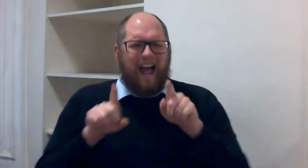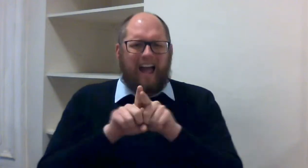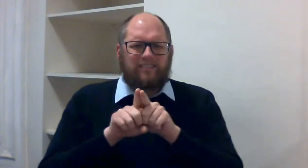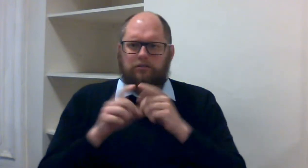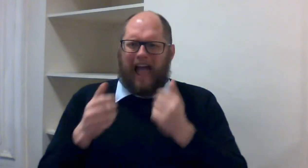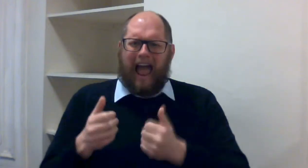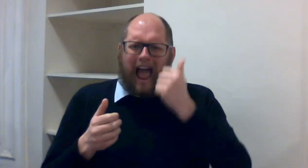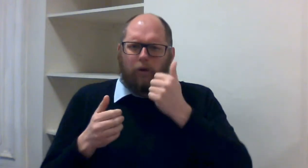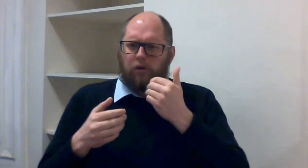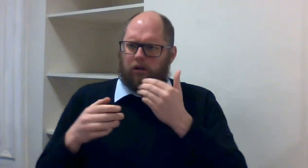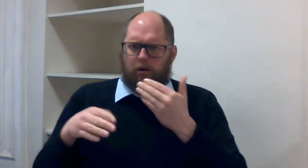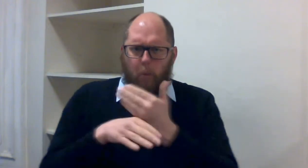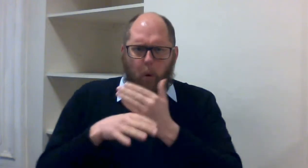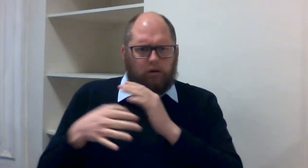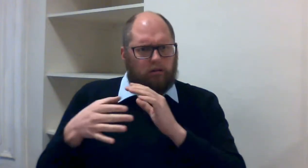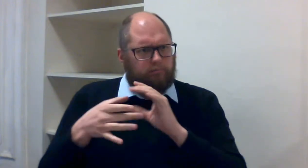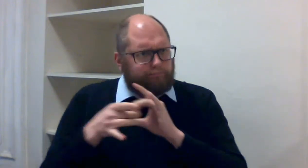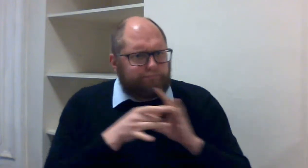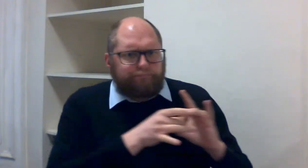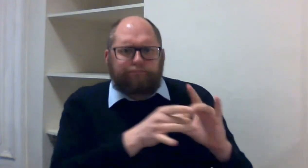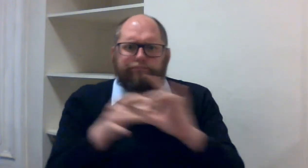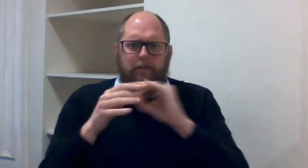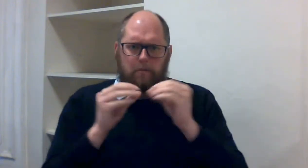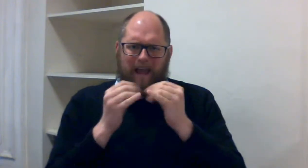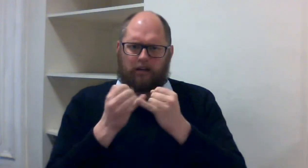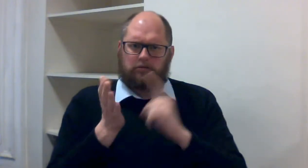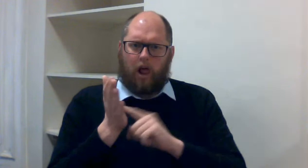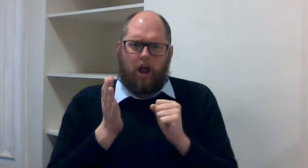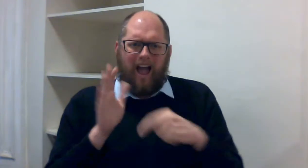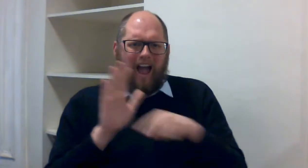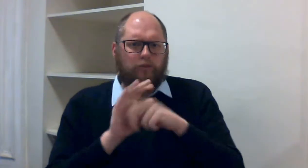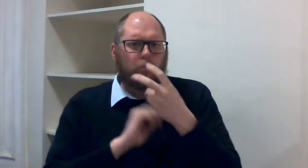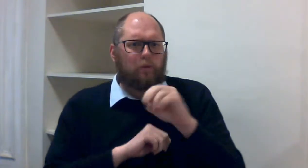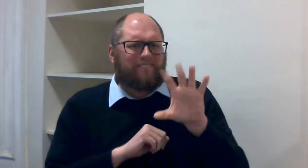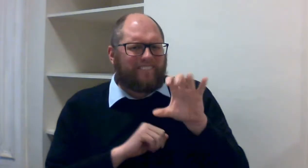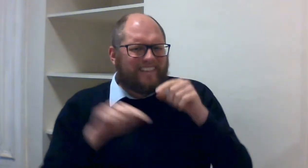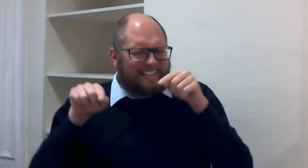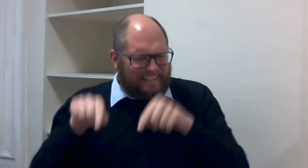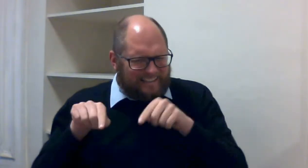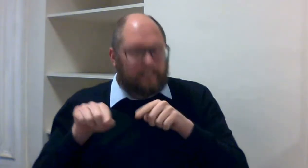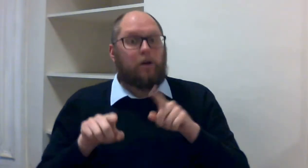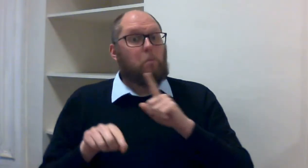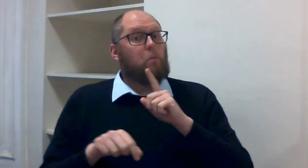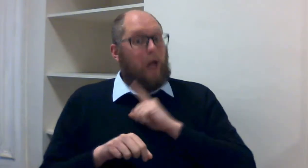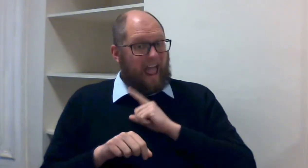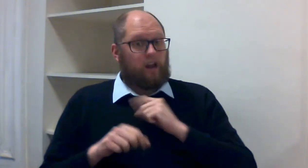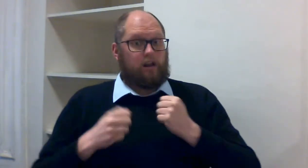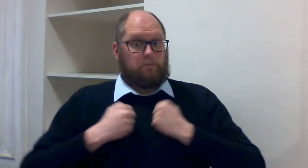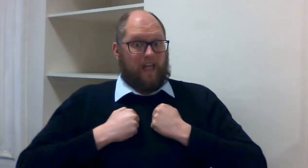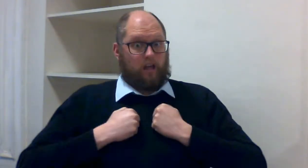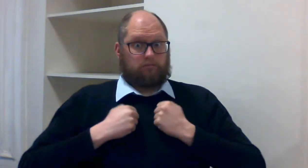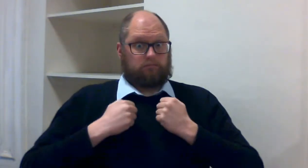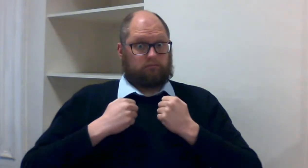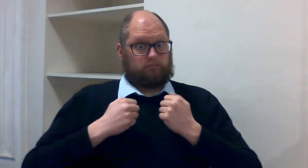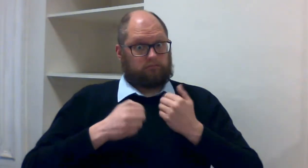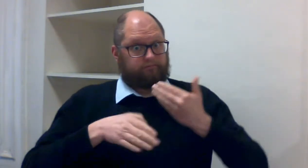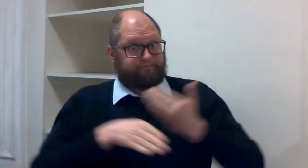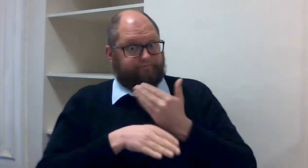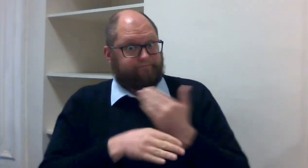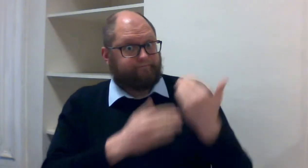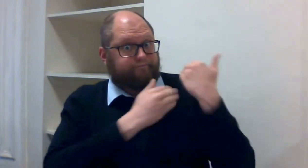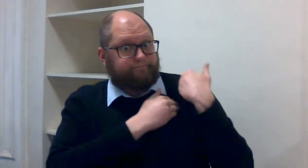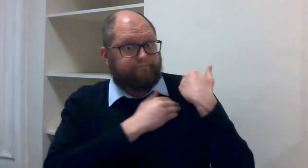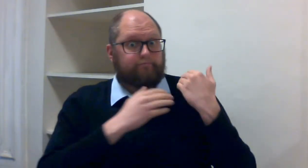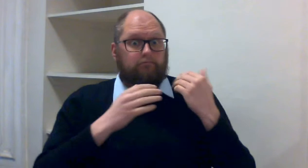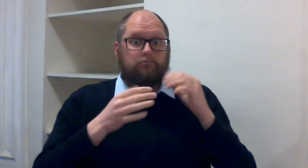to introduce to you today both work with NHS